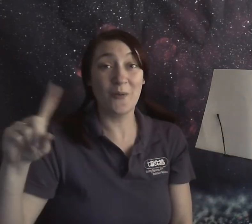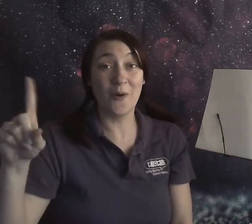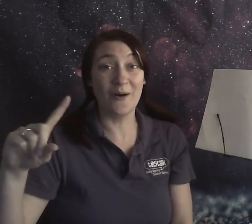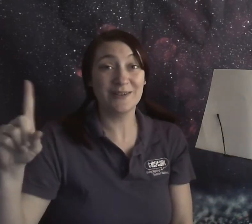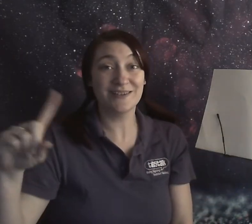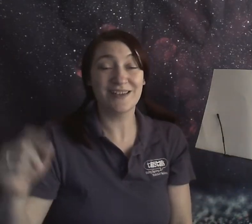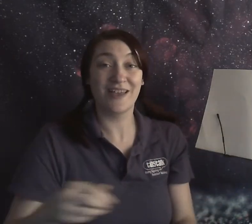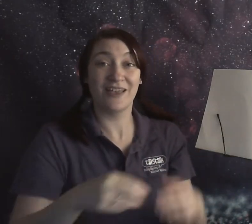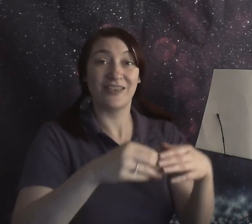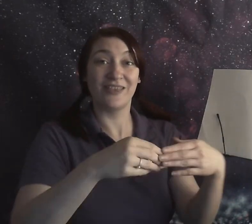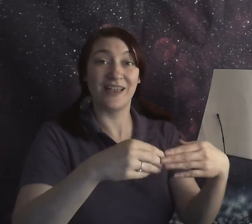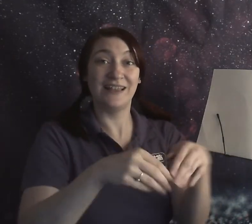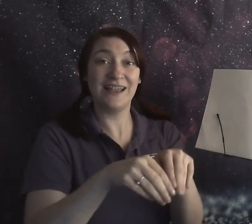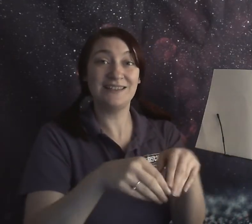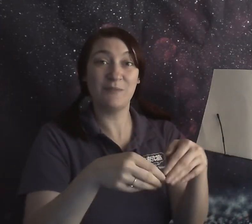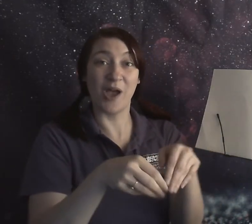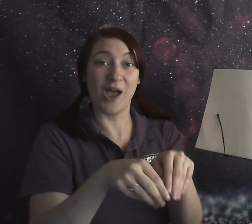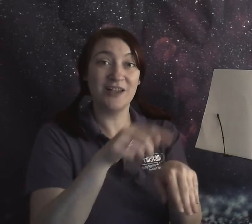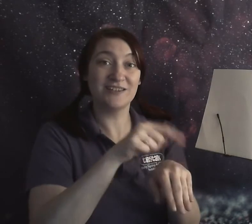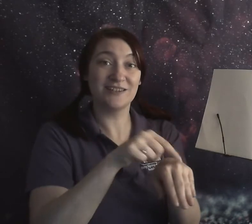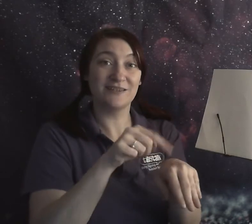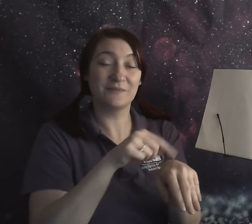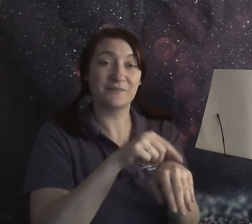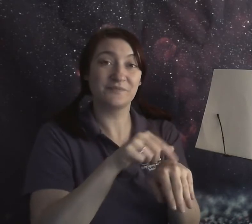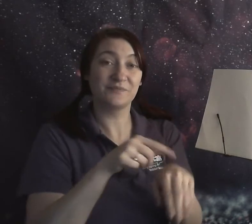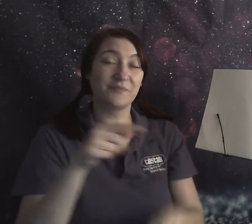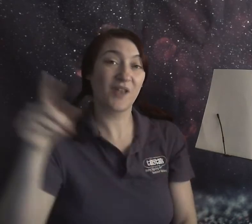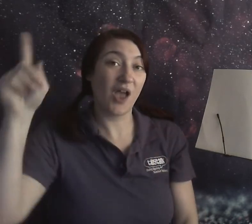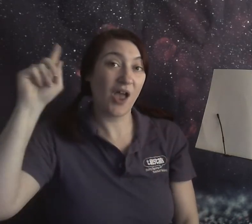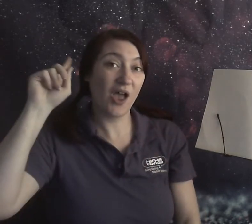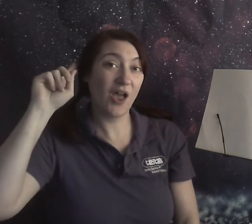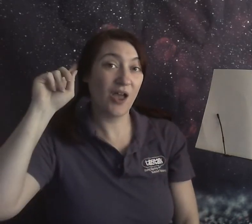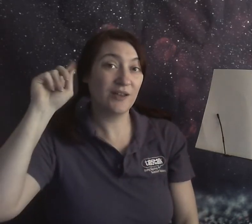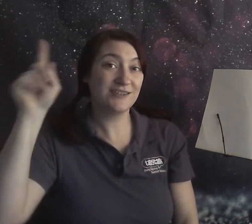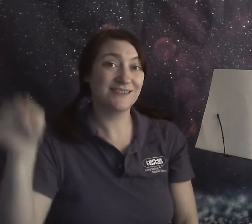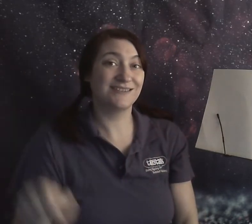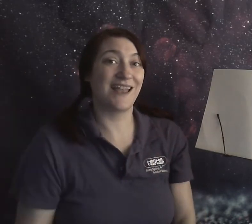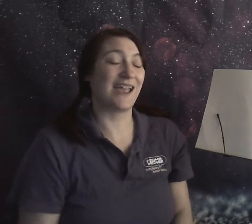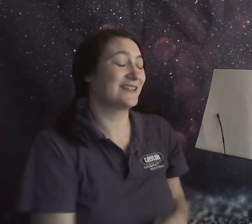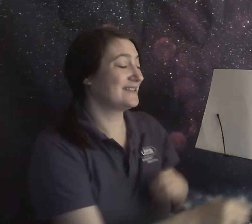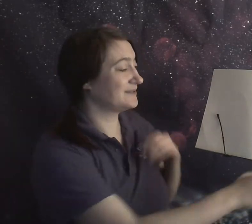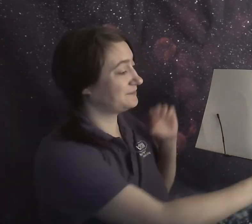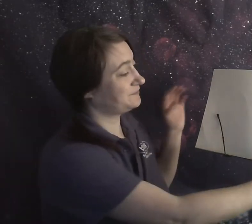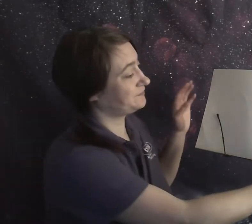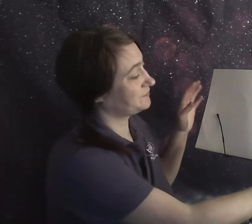What the Ladybird Heard Next.